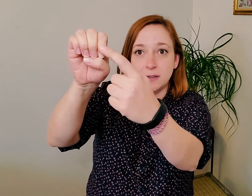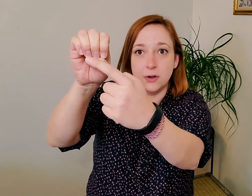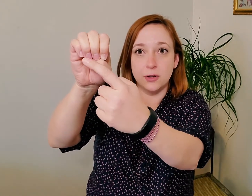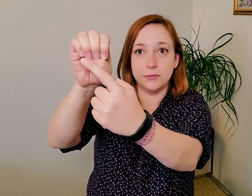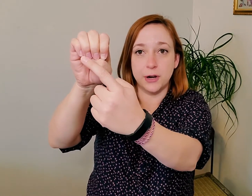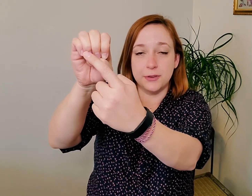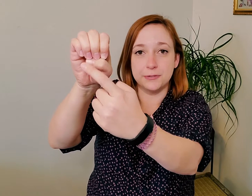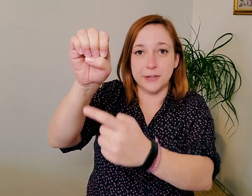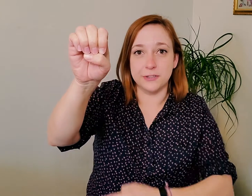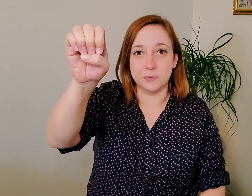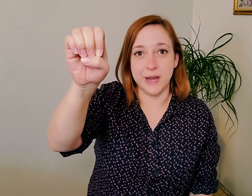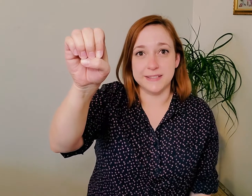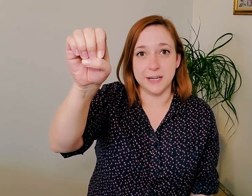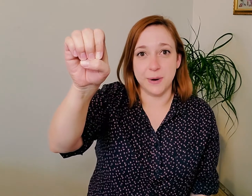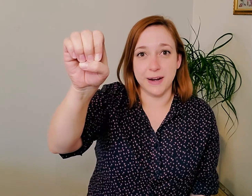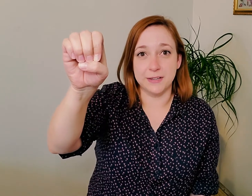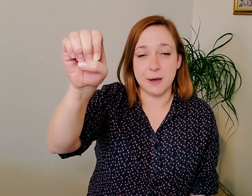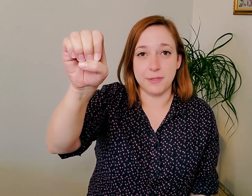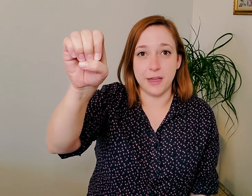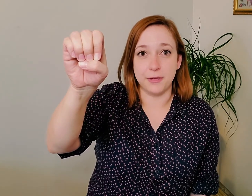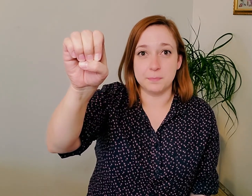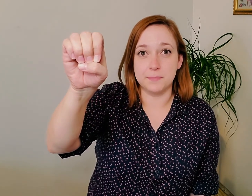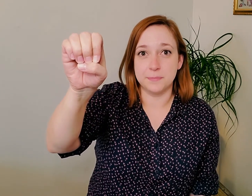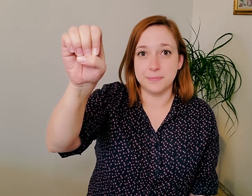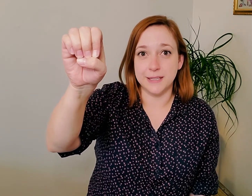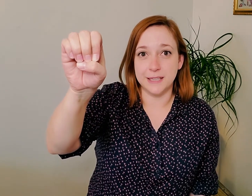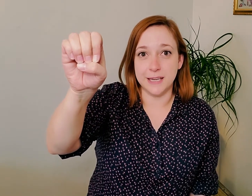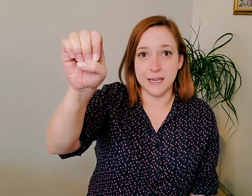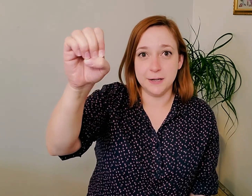all of your other fingers resting right on top of that thumb. E,